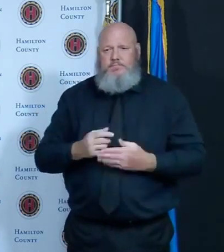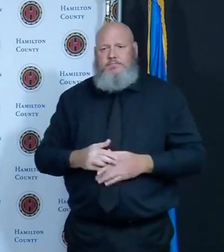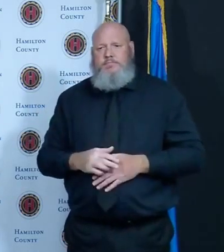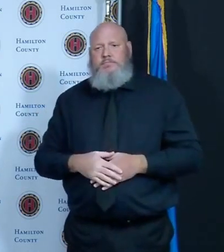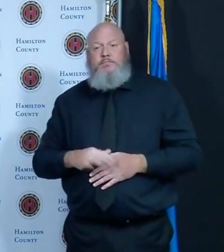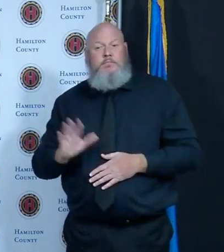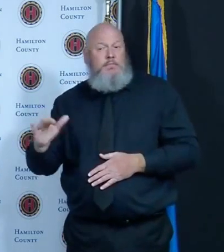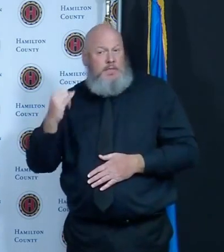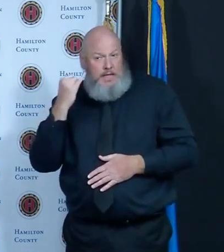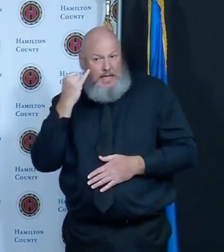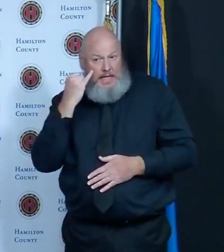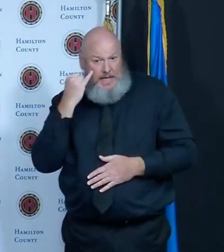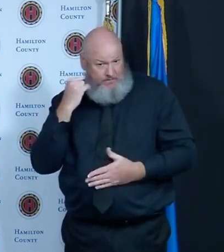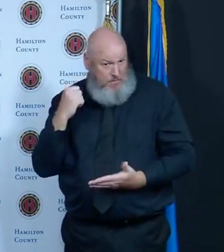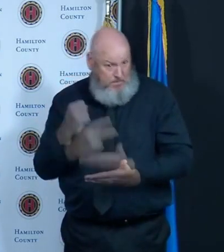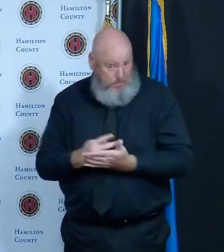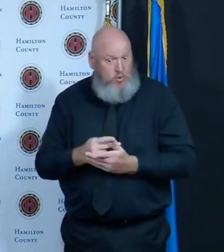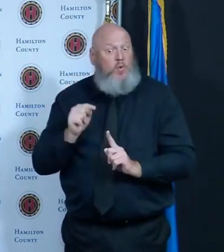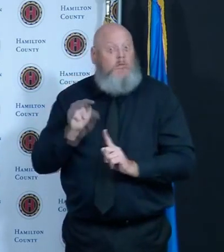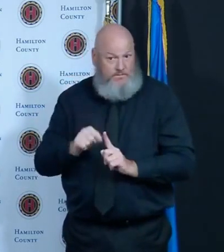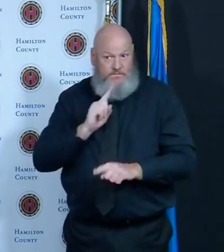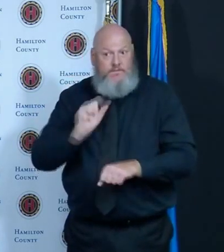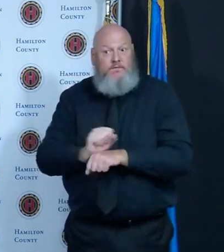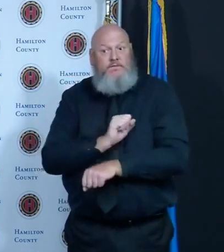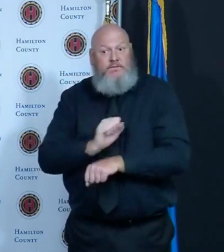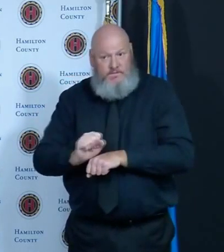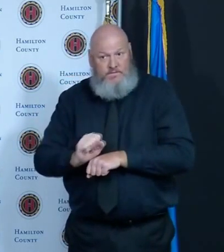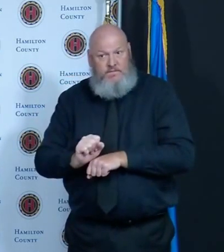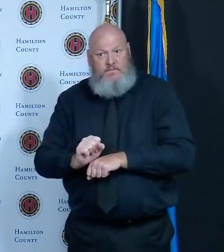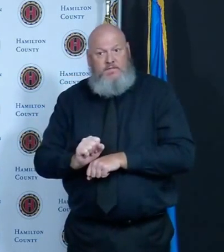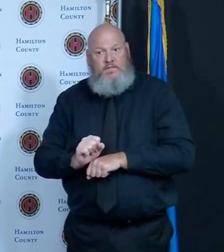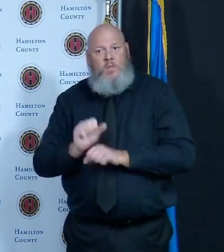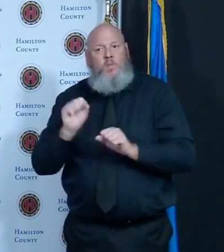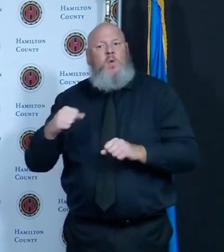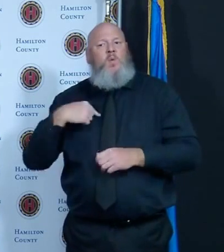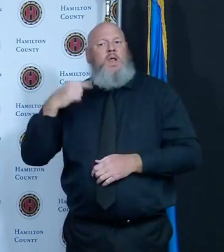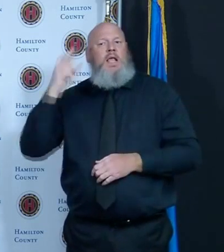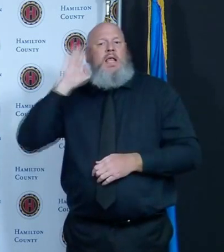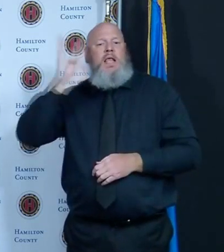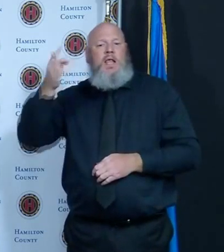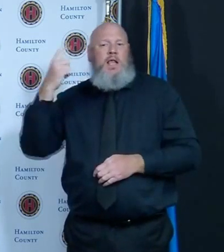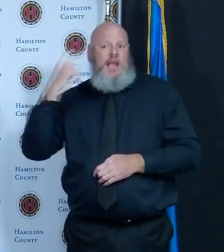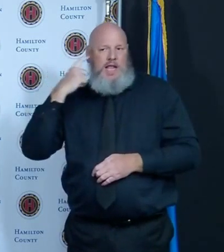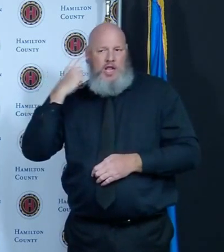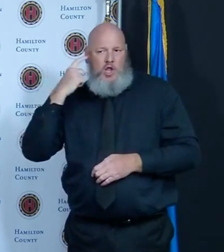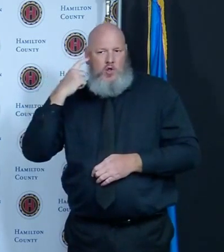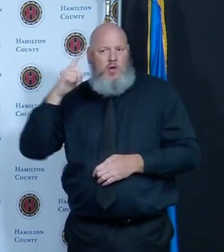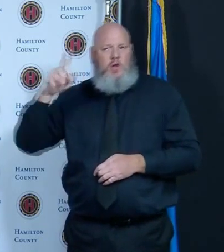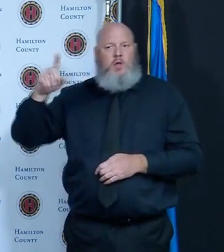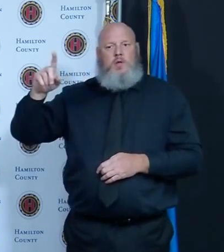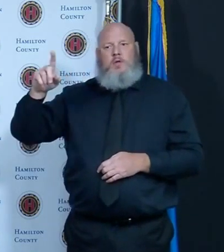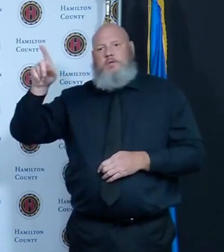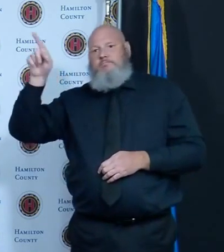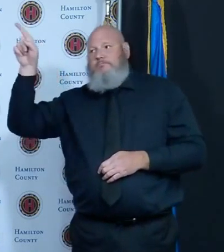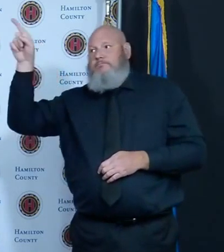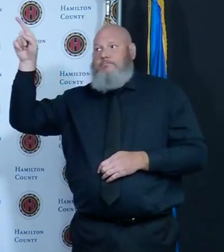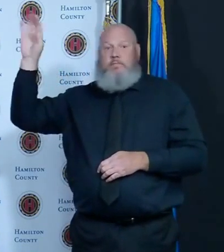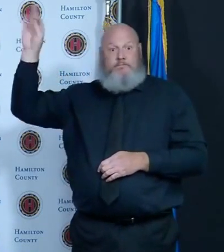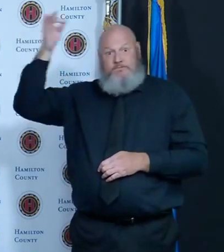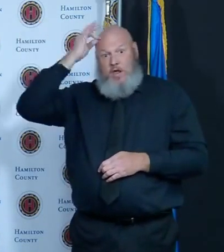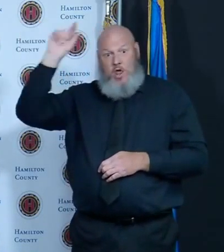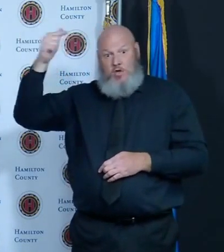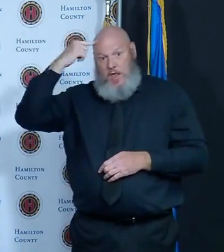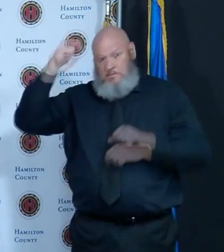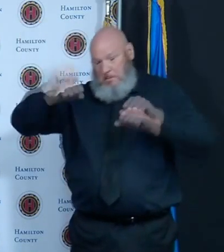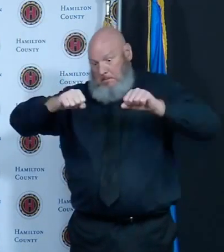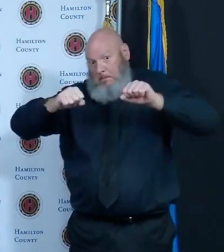This is the CARES Act program that is receiving the most attention, and rightfully so. There is a great chance that